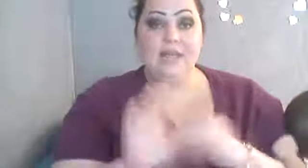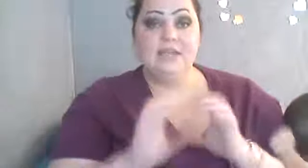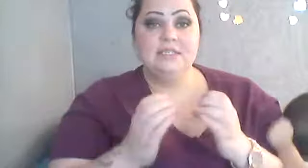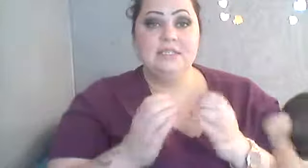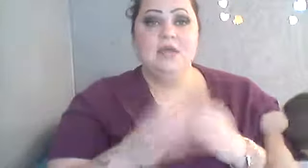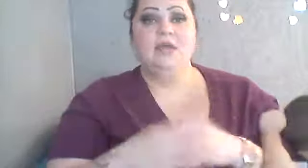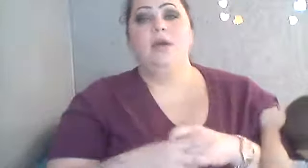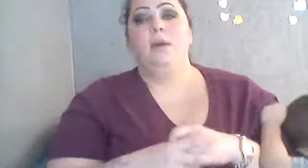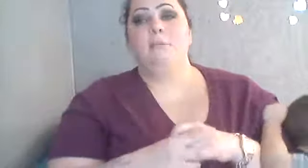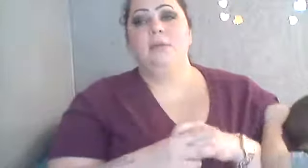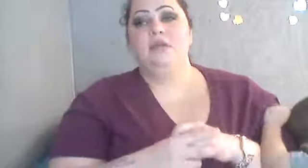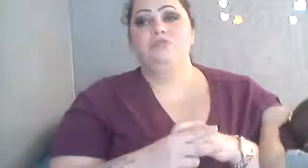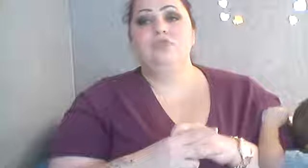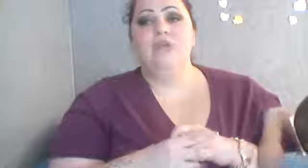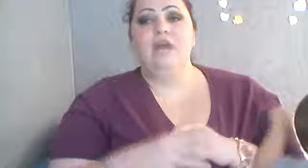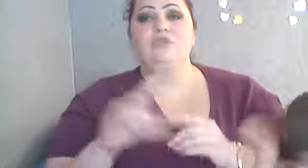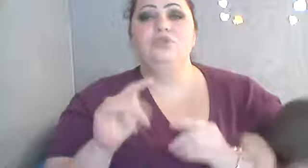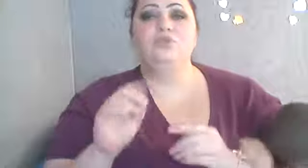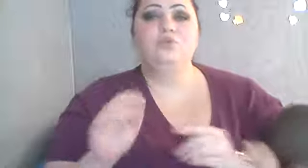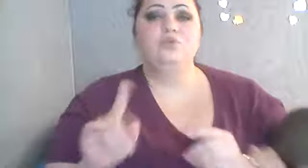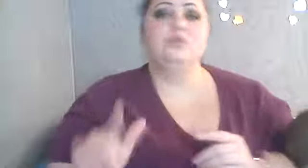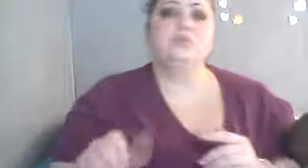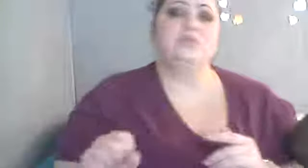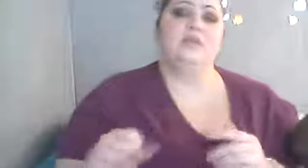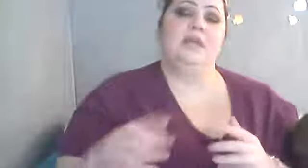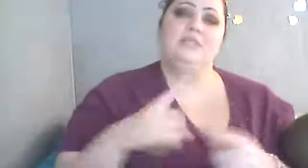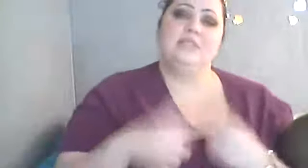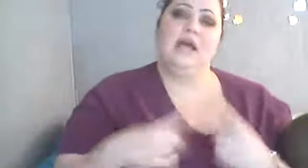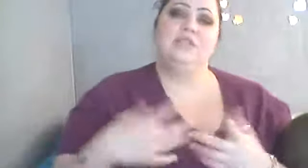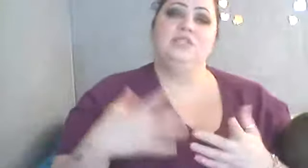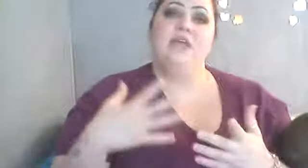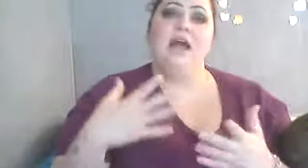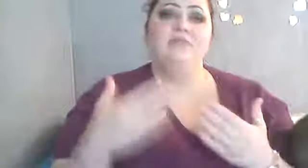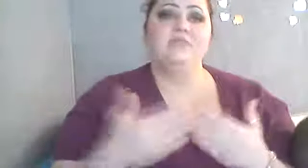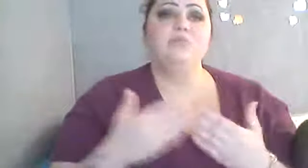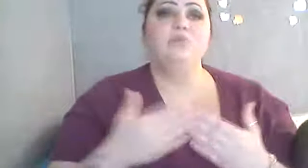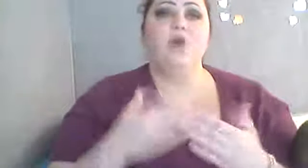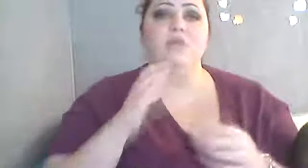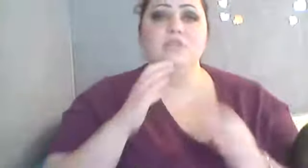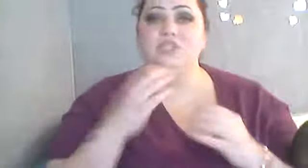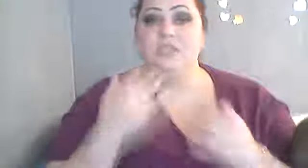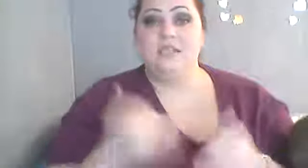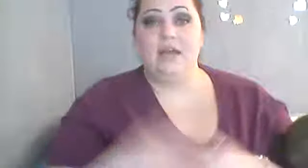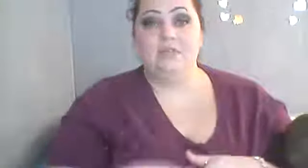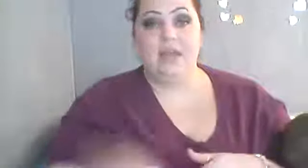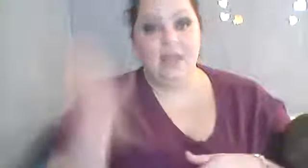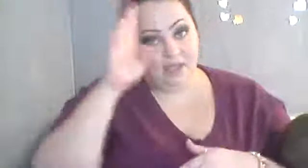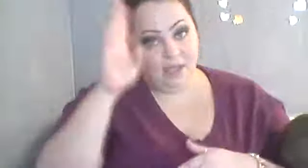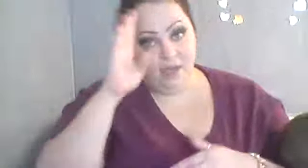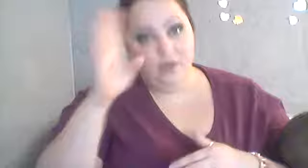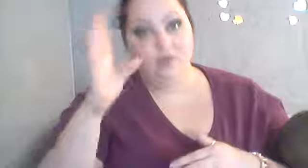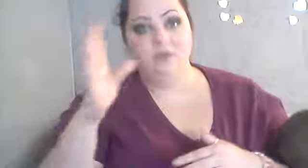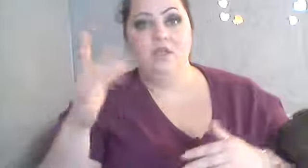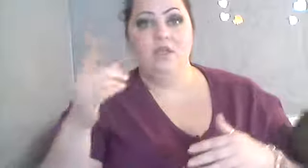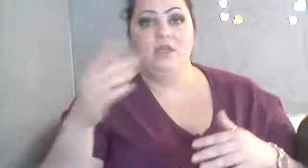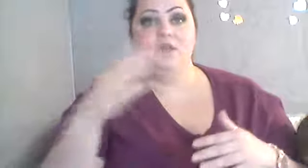class. But you should have the tools and the signs to have simple conversations now, like hello, you